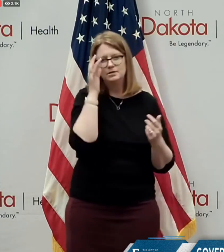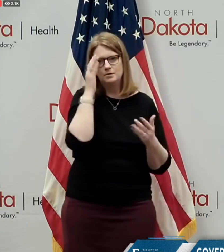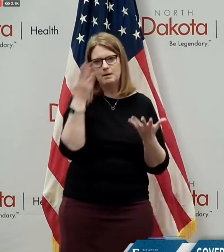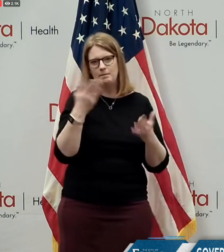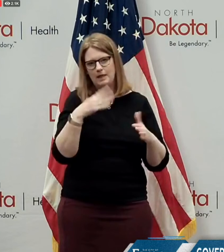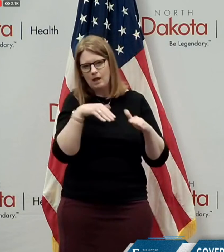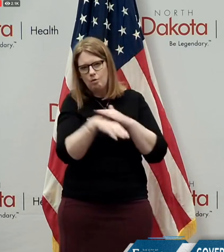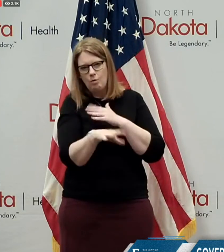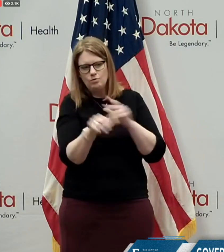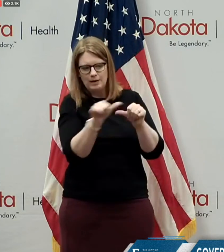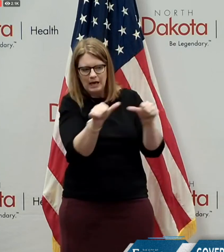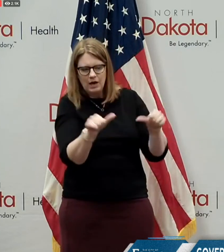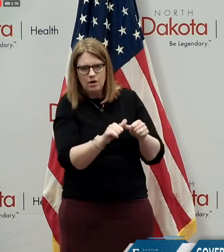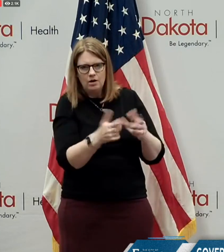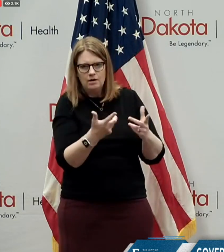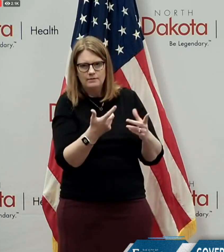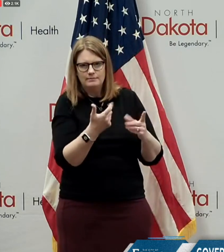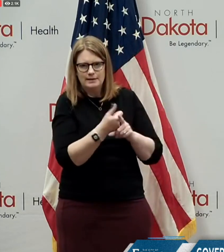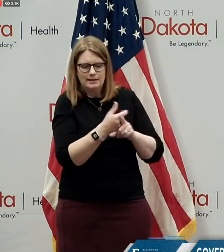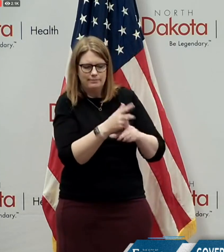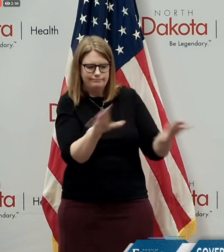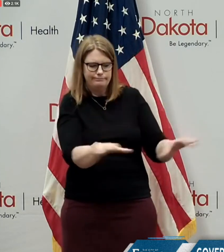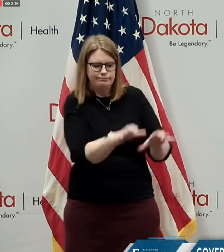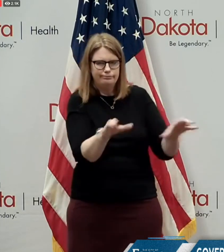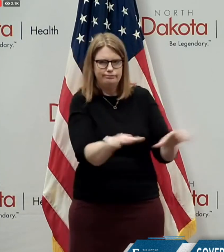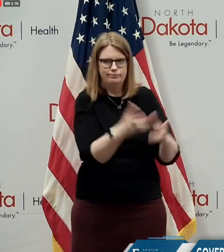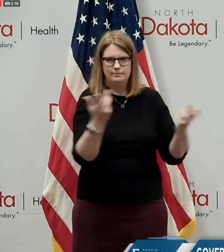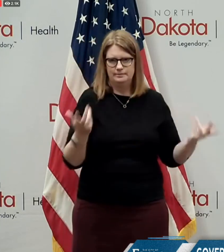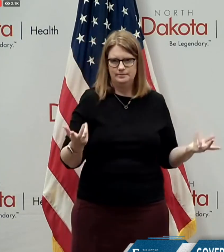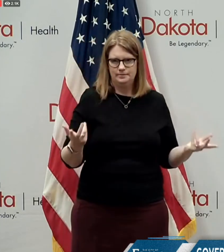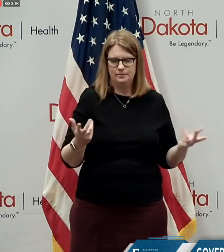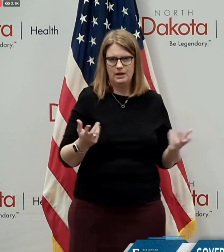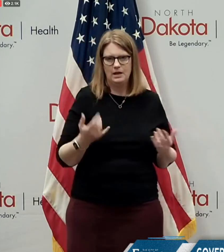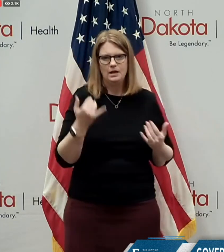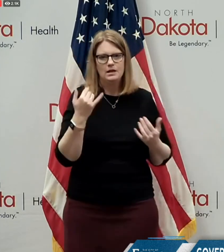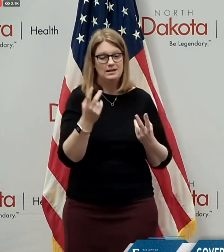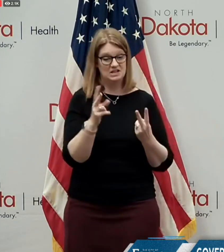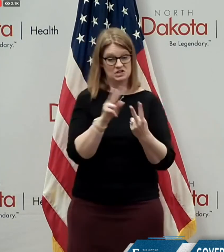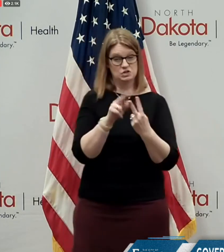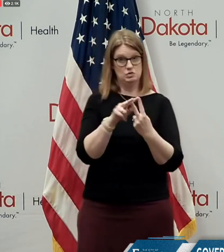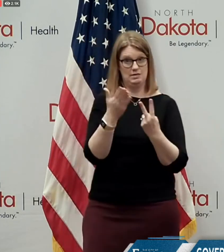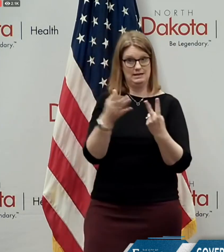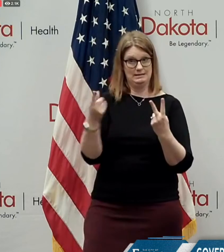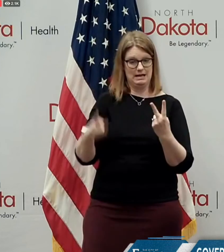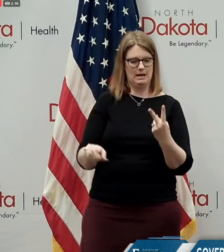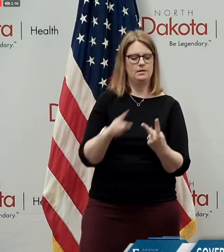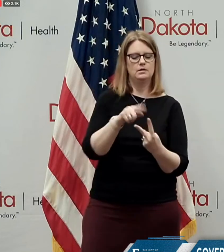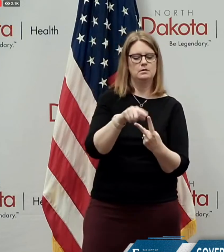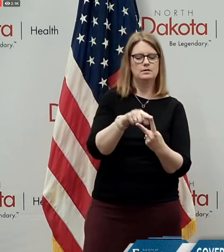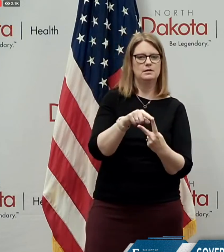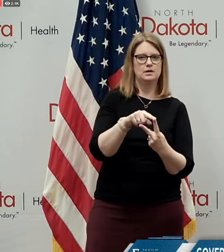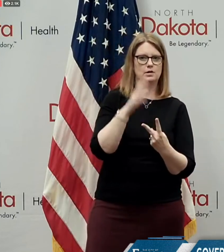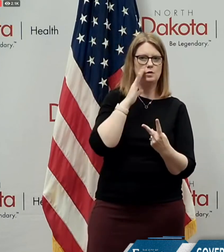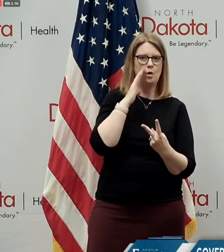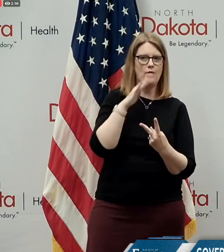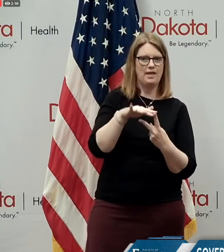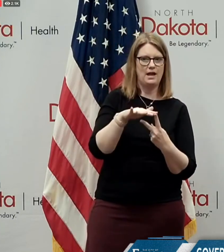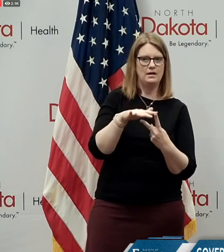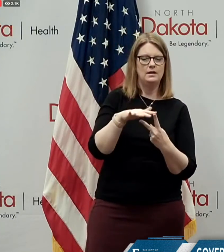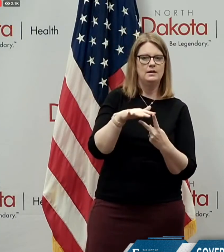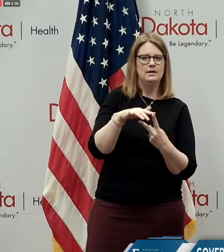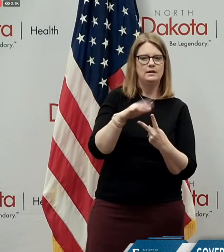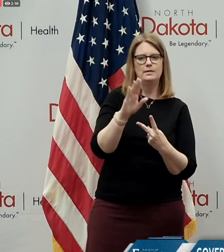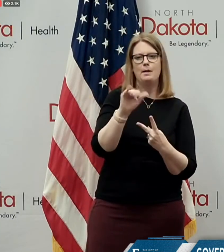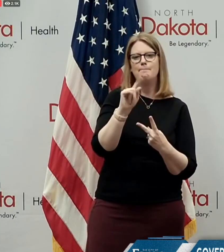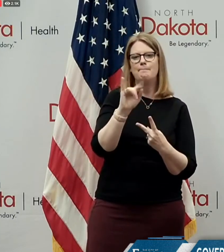create, action and video. I mean, everybody's got to understand there's two things going on here. One is the actual kind of battle on the ground. And when we're talking